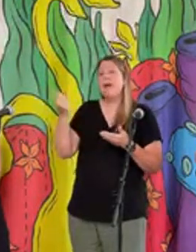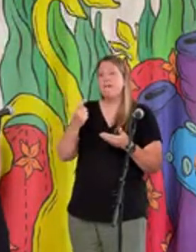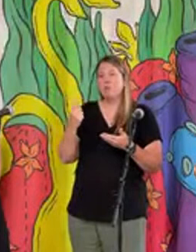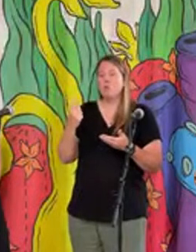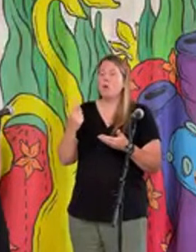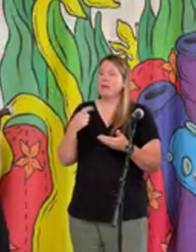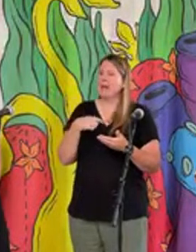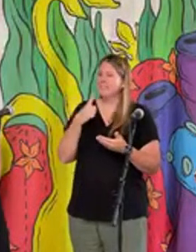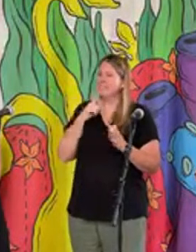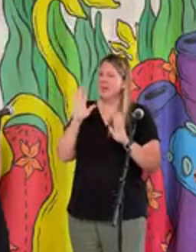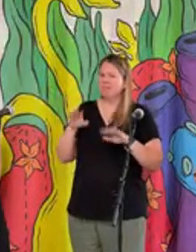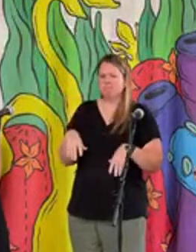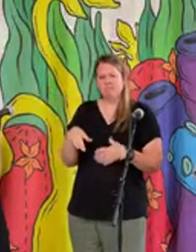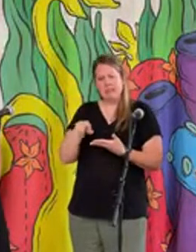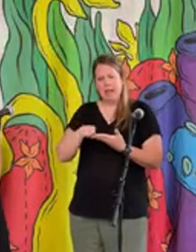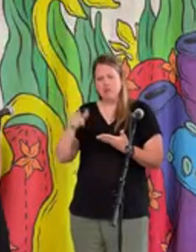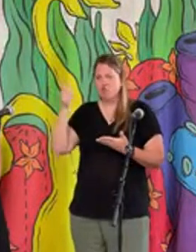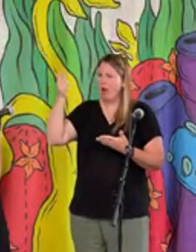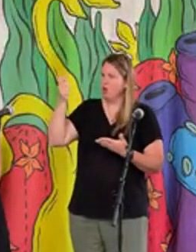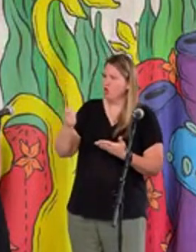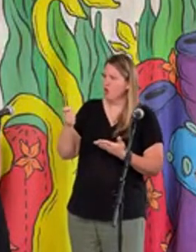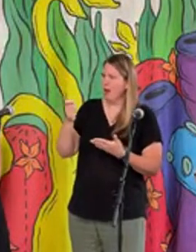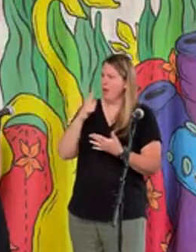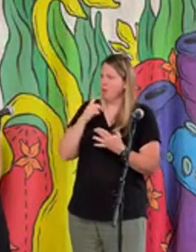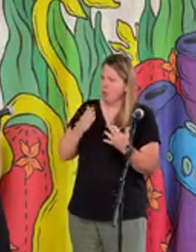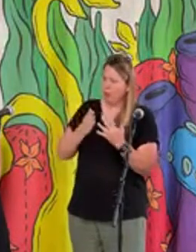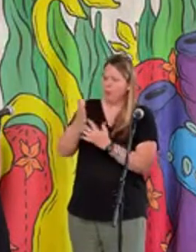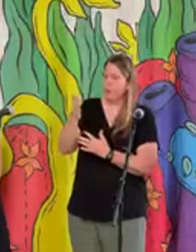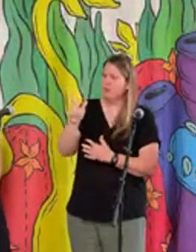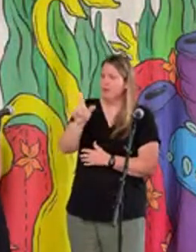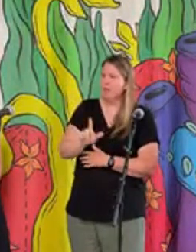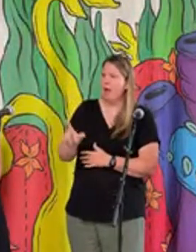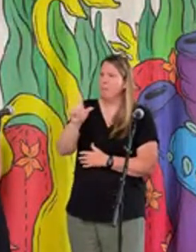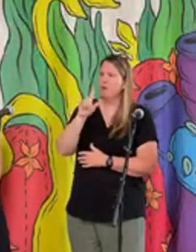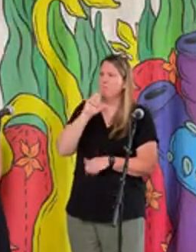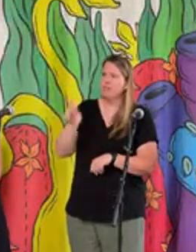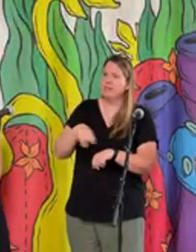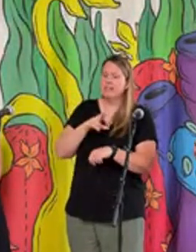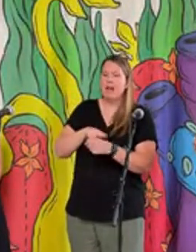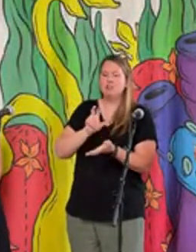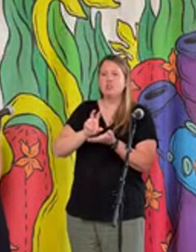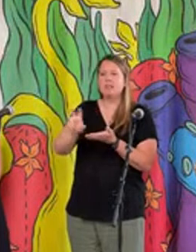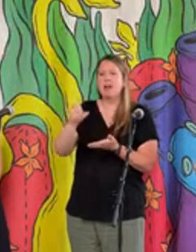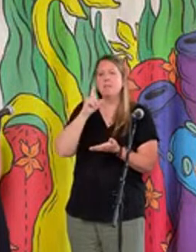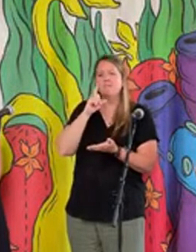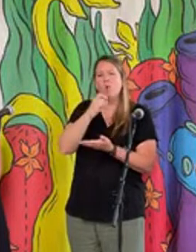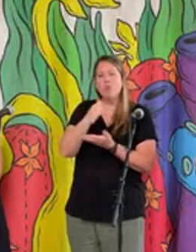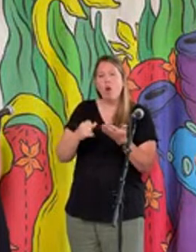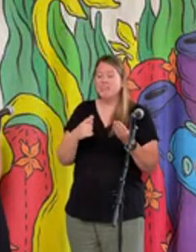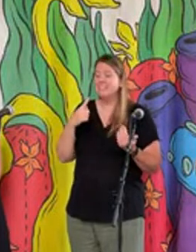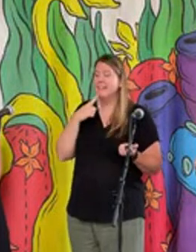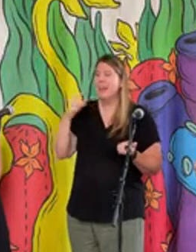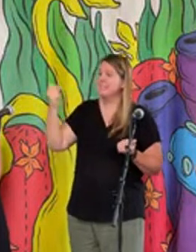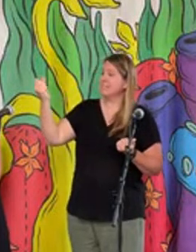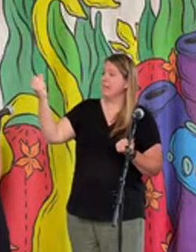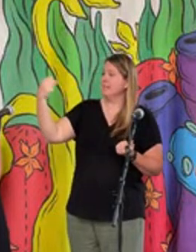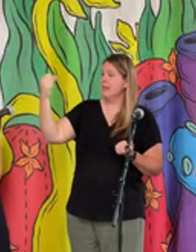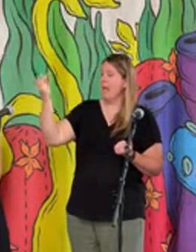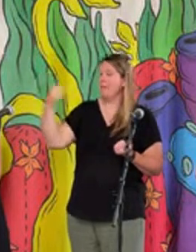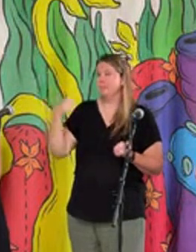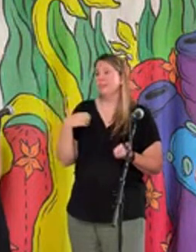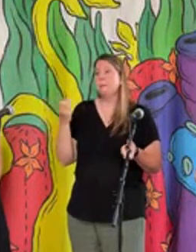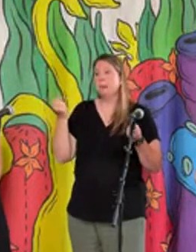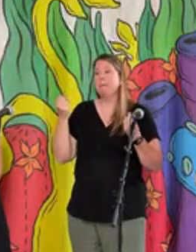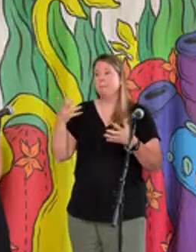said, let's write a grant and have this come through the library to the National Endowment for the Arts, they said yes. And I'm so, they've said yes